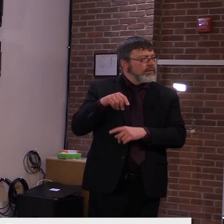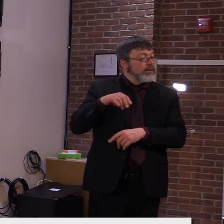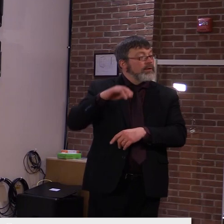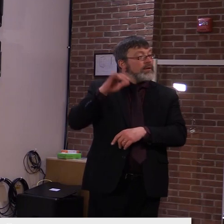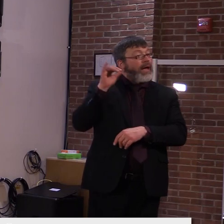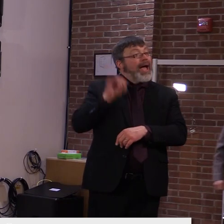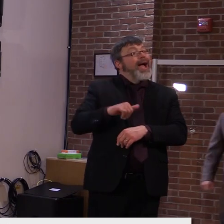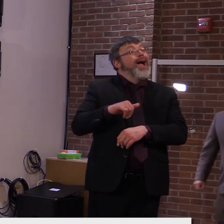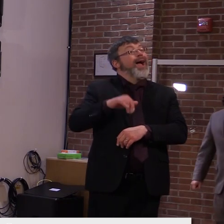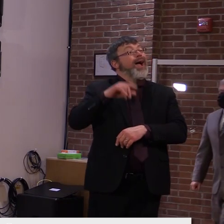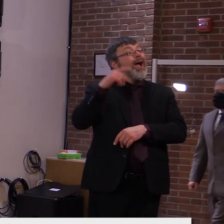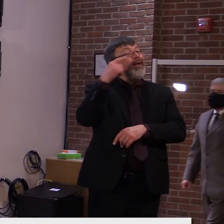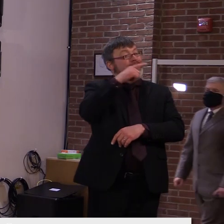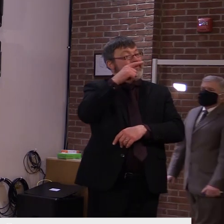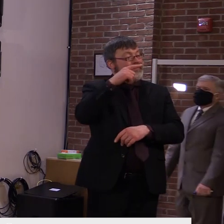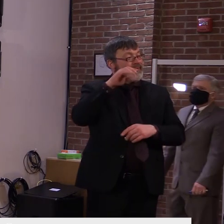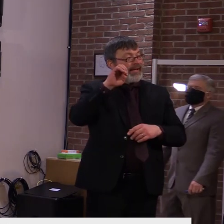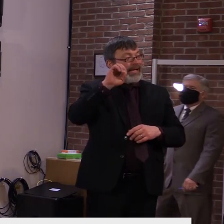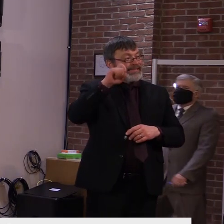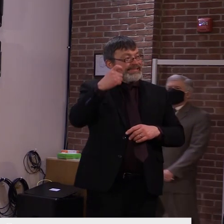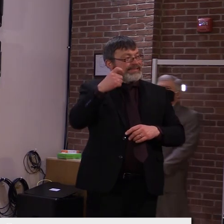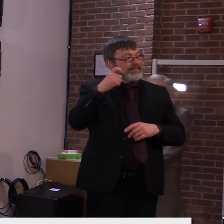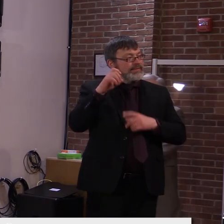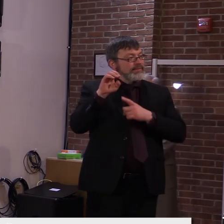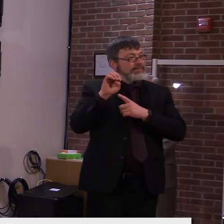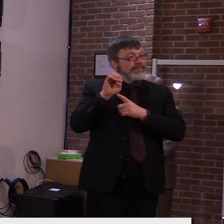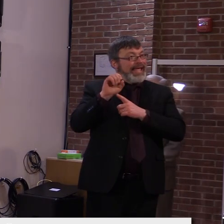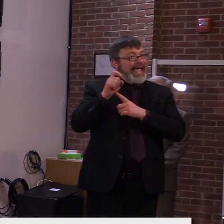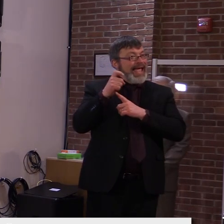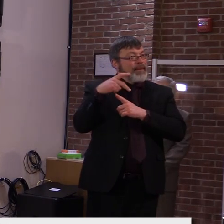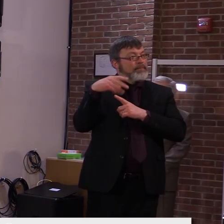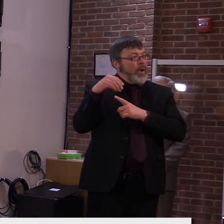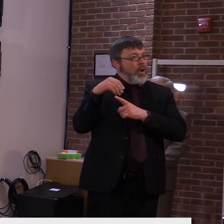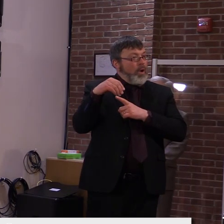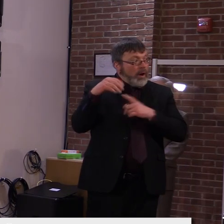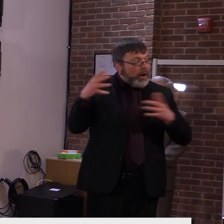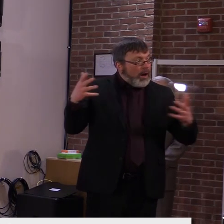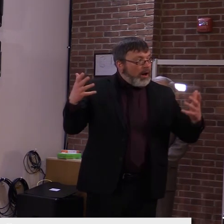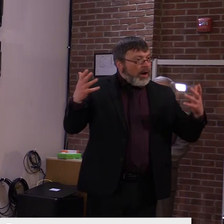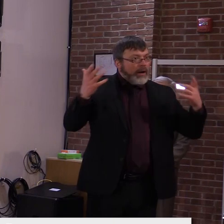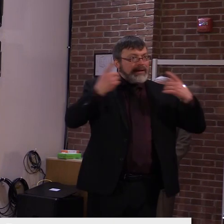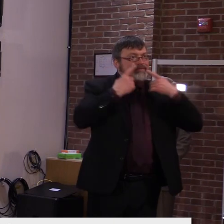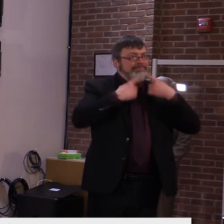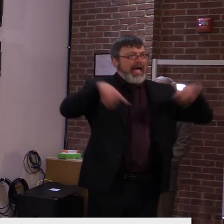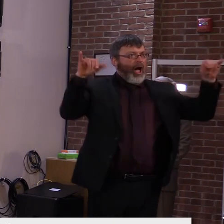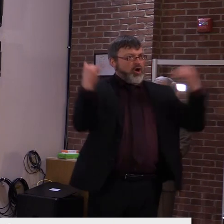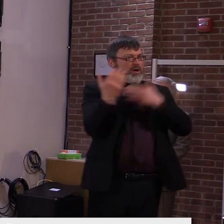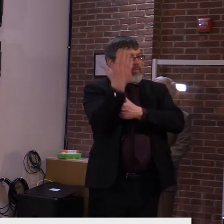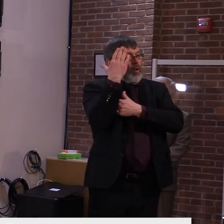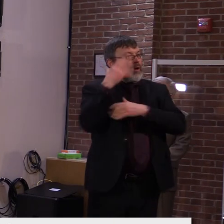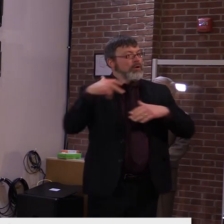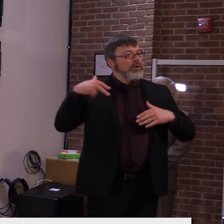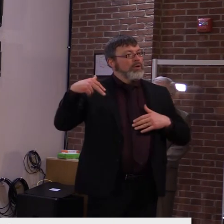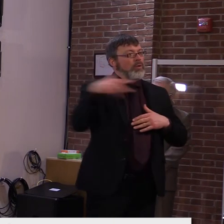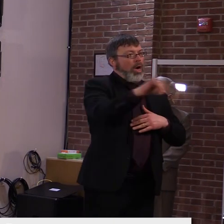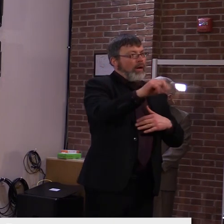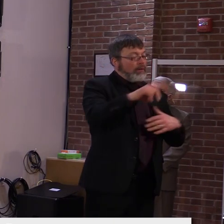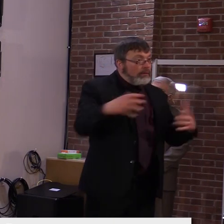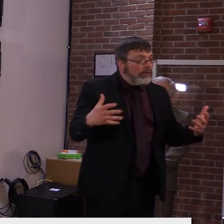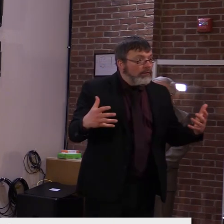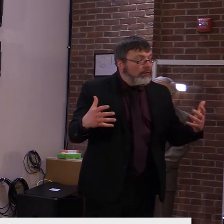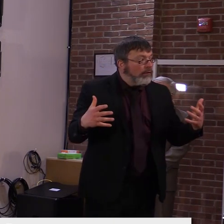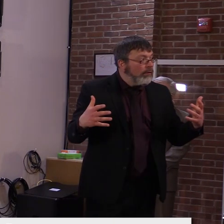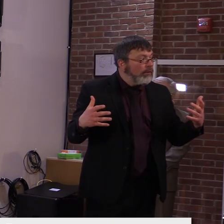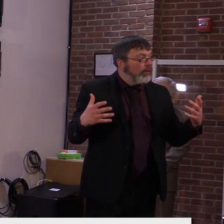were no appointments necessary, but it turned out that there were only 400 shots available. This